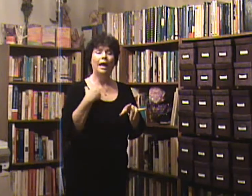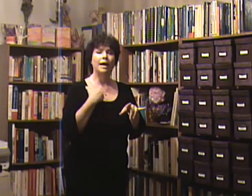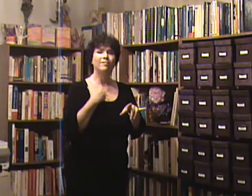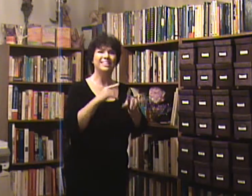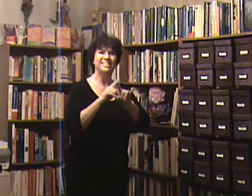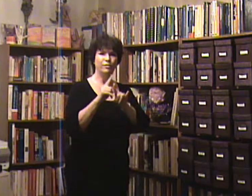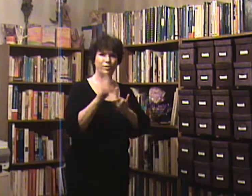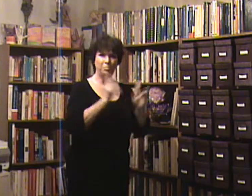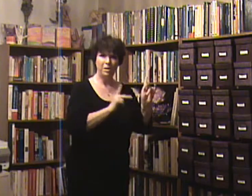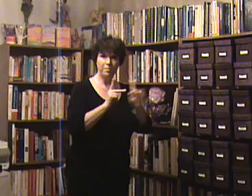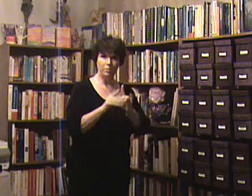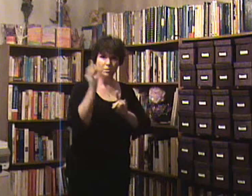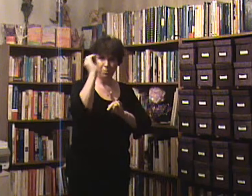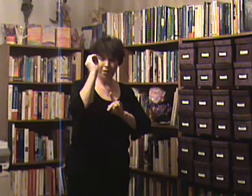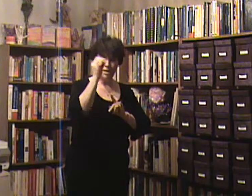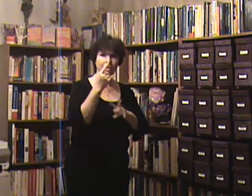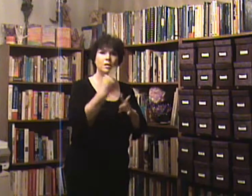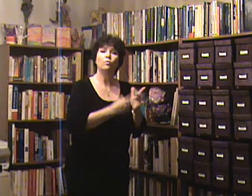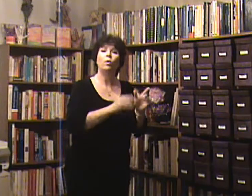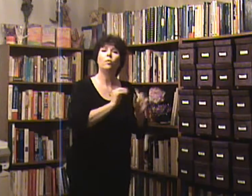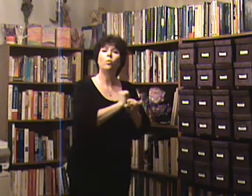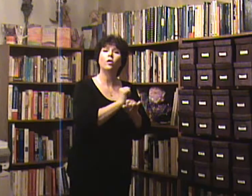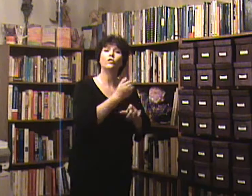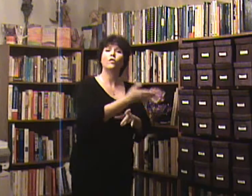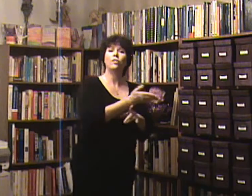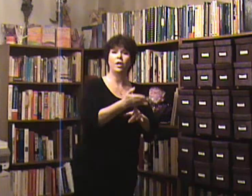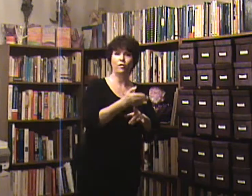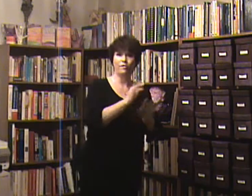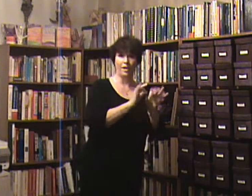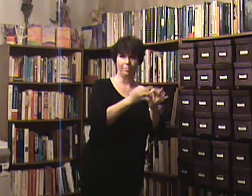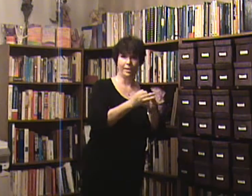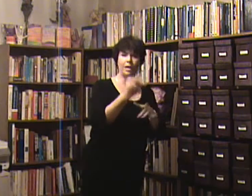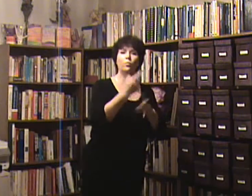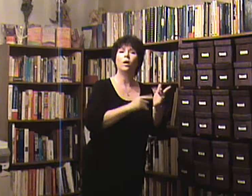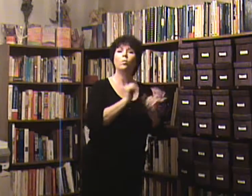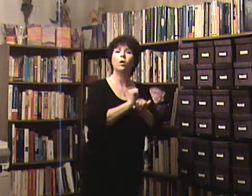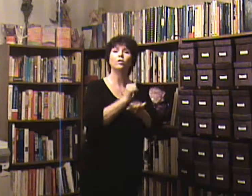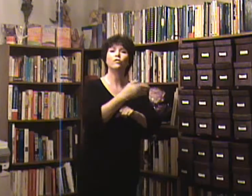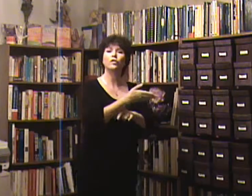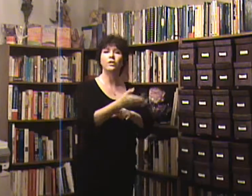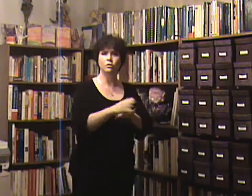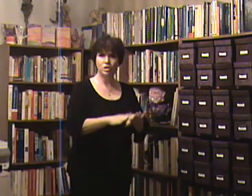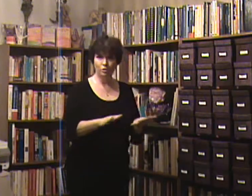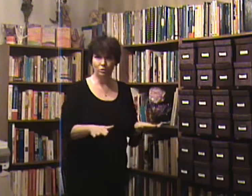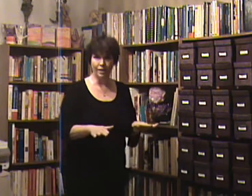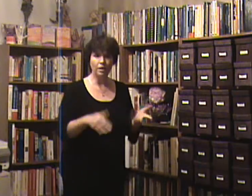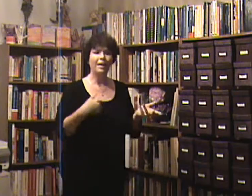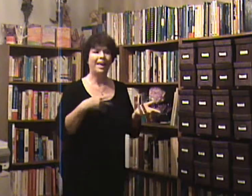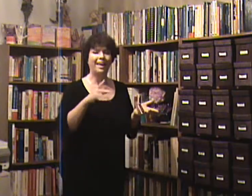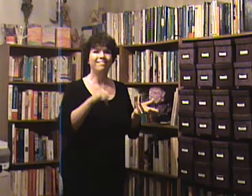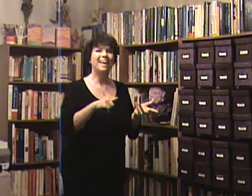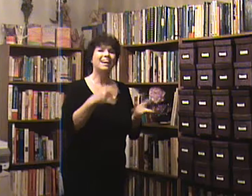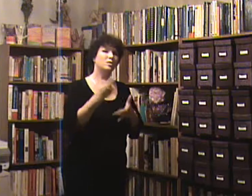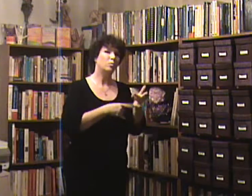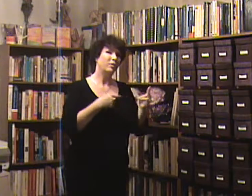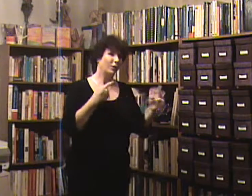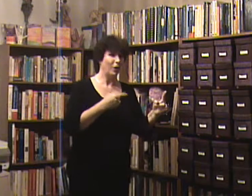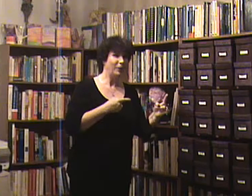have different people's opinions of what worked for their family and what worked for their children. And that's what the goal